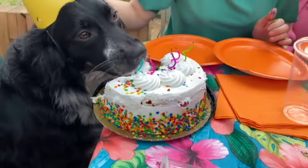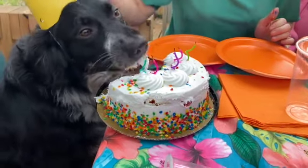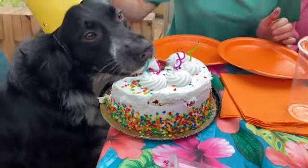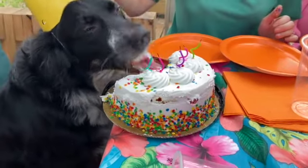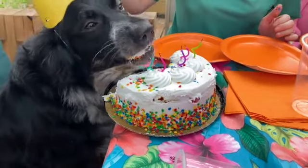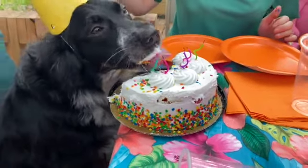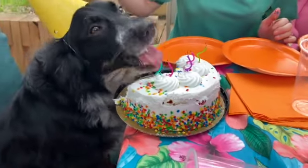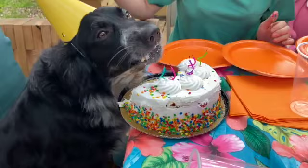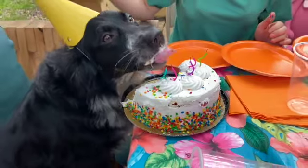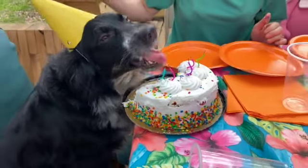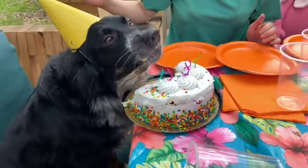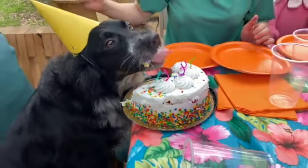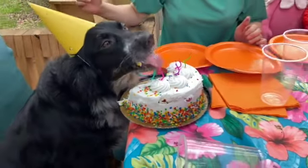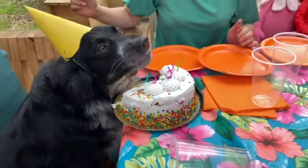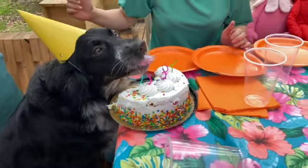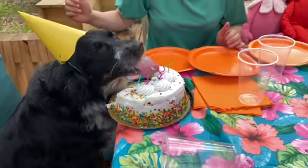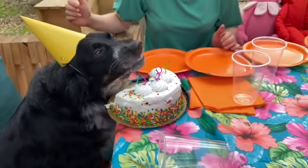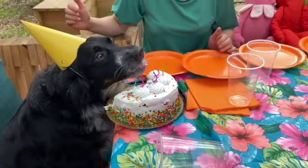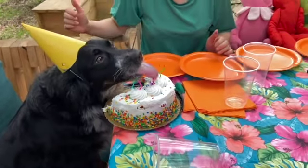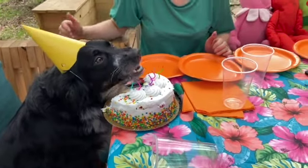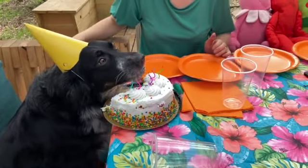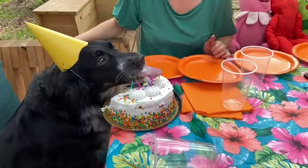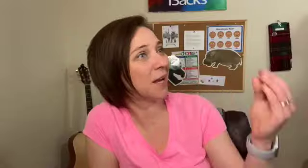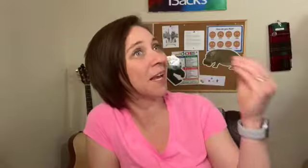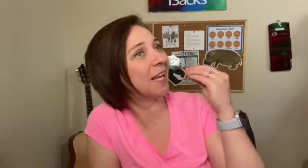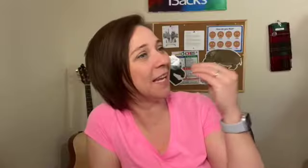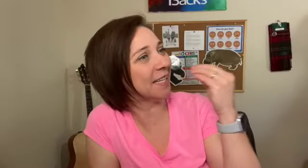dog is eating cake. Eat.